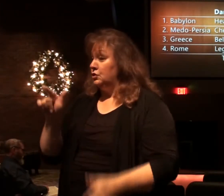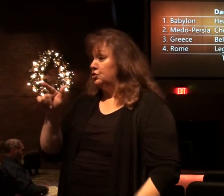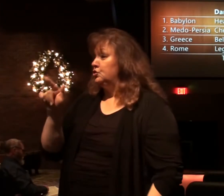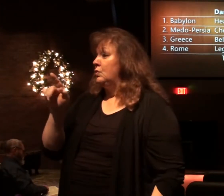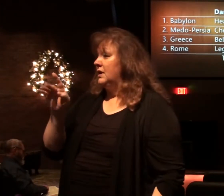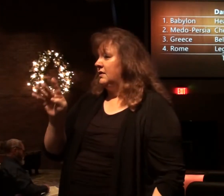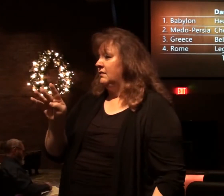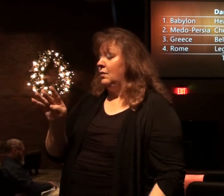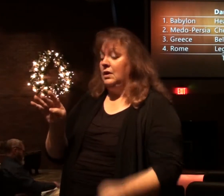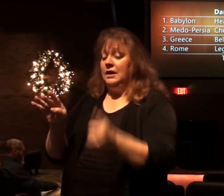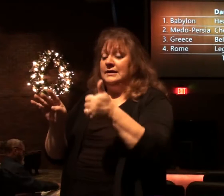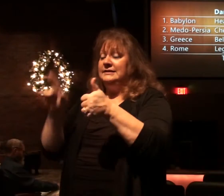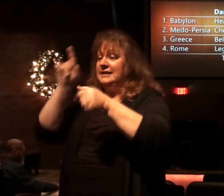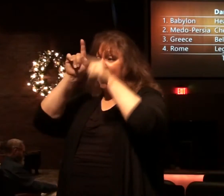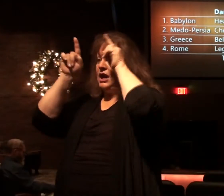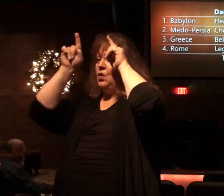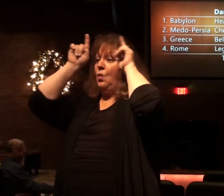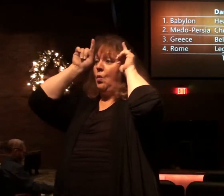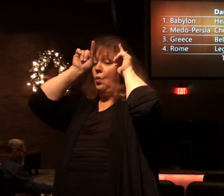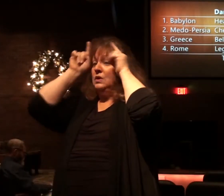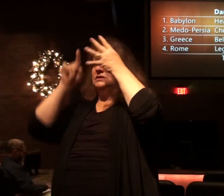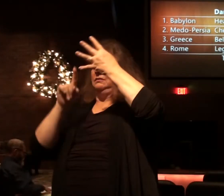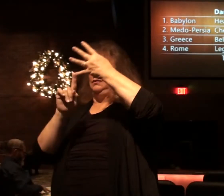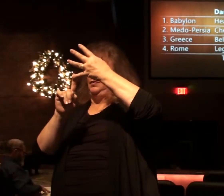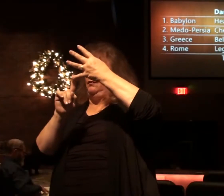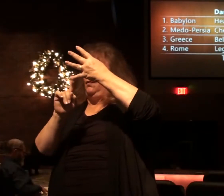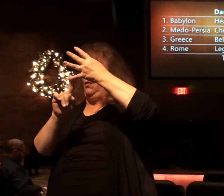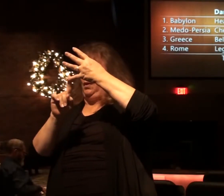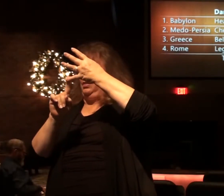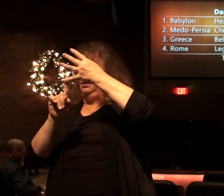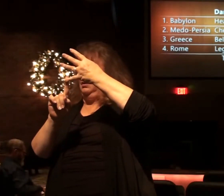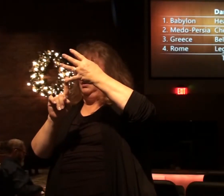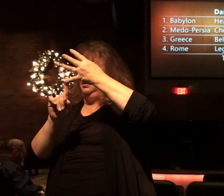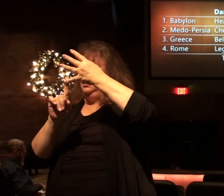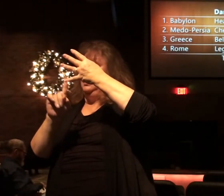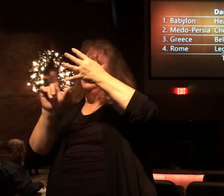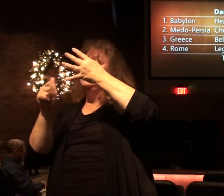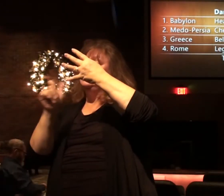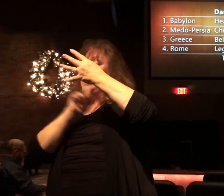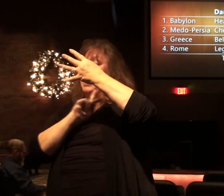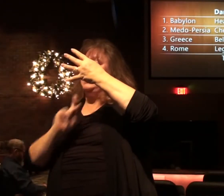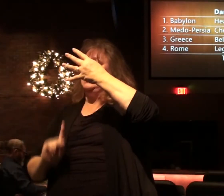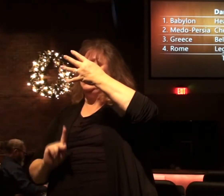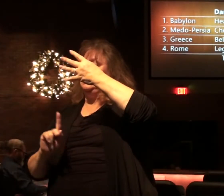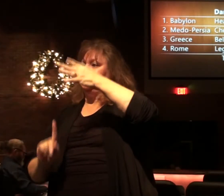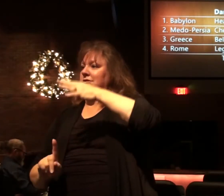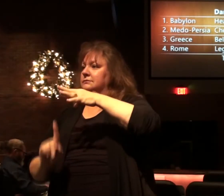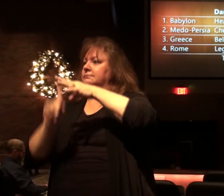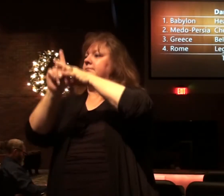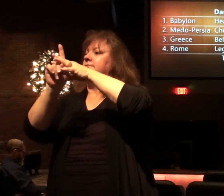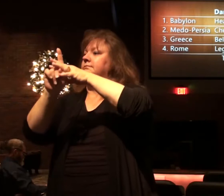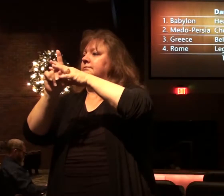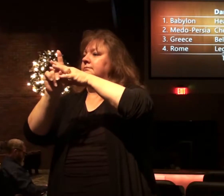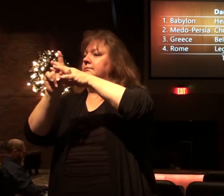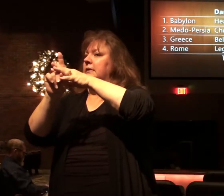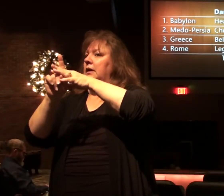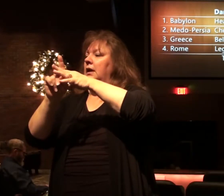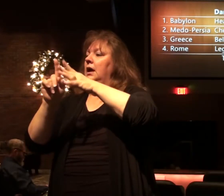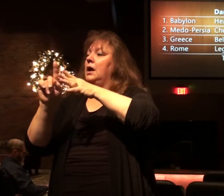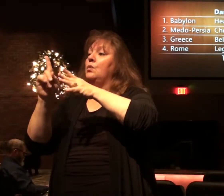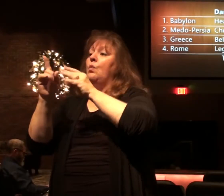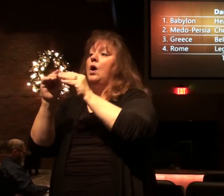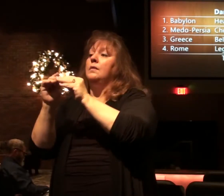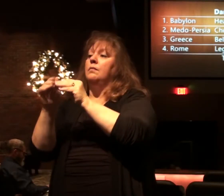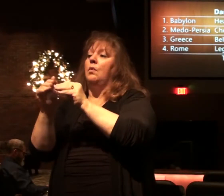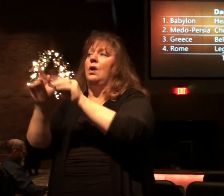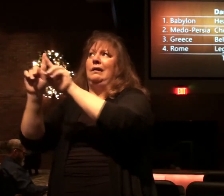"As for the 10 horns, out of this kingdom," the fourth beast, "10 kings will arise, and another will arise after